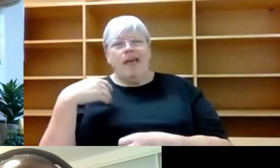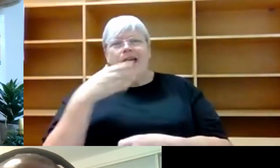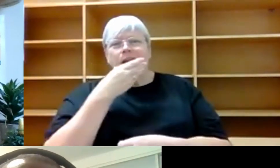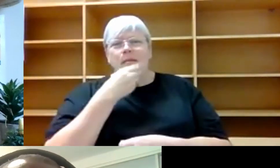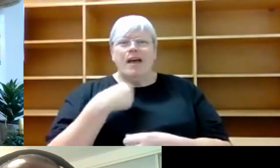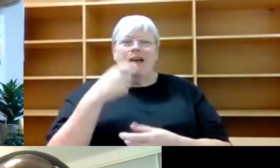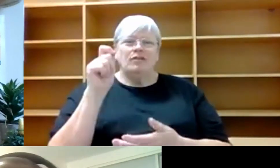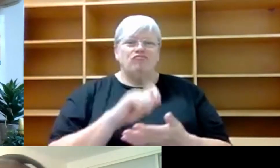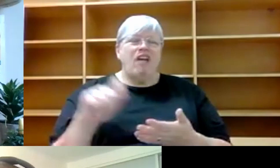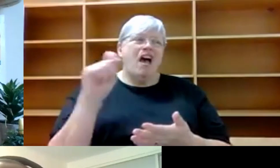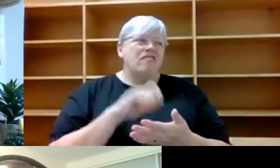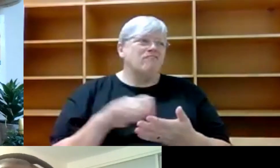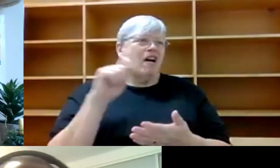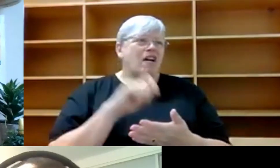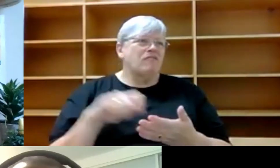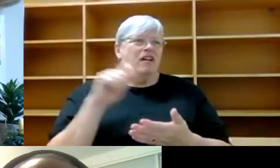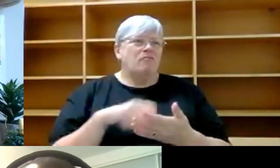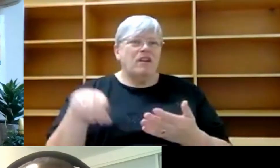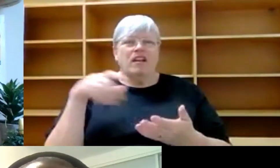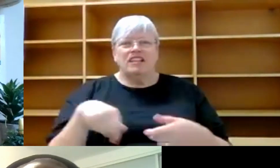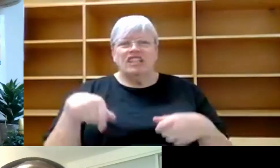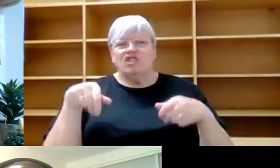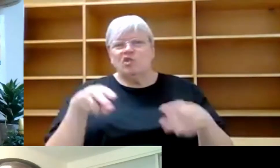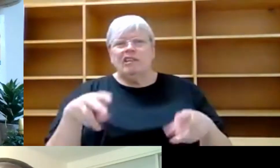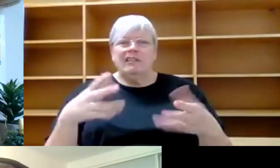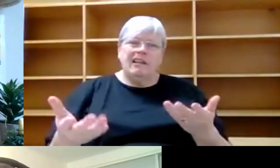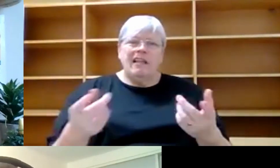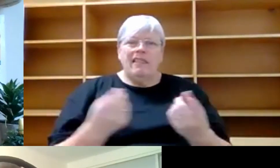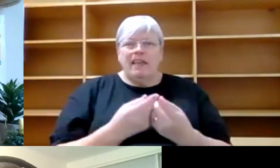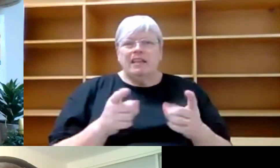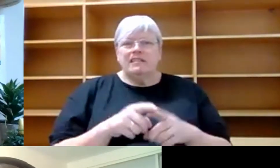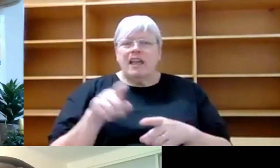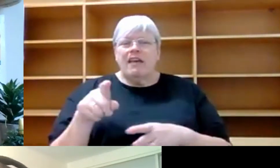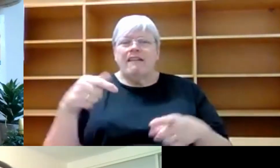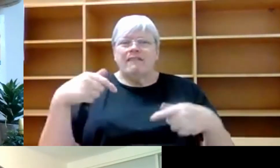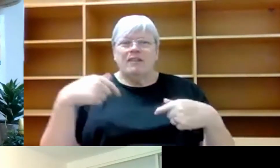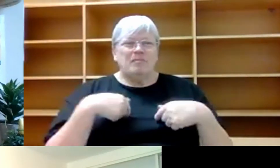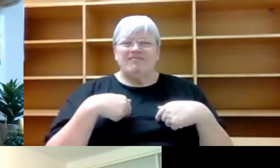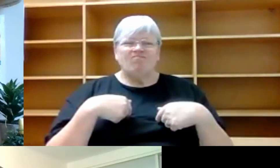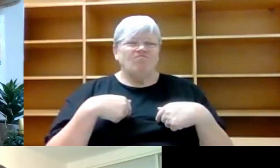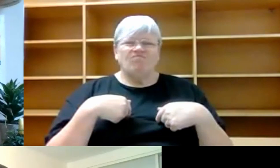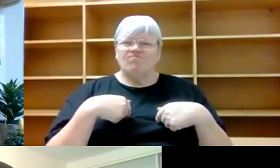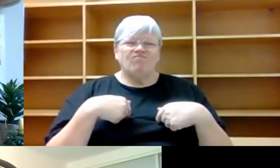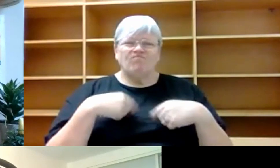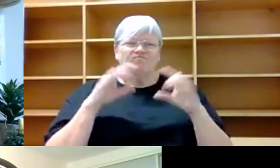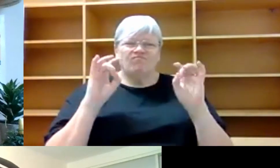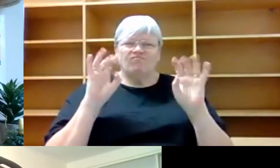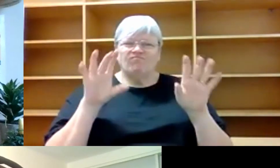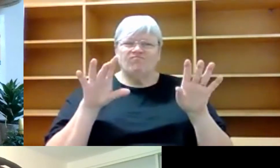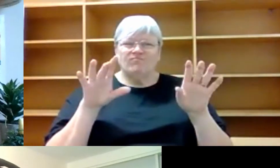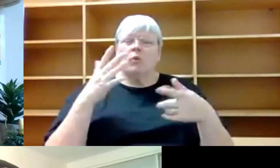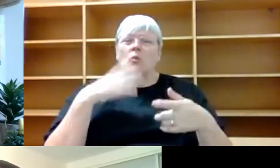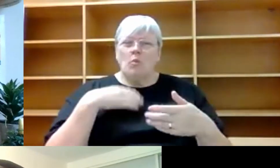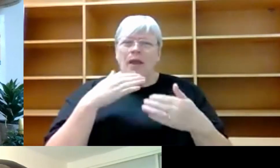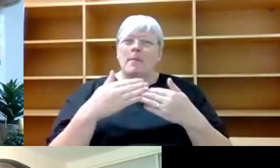urban narrative. What's it like out on the streets and that kind of stuff. For me, I can expand on that. I'm much more than that